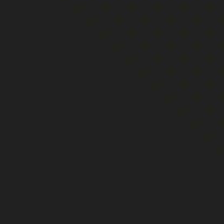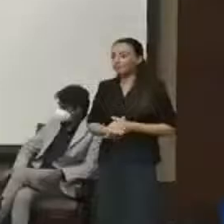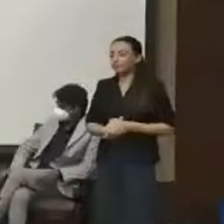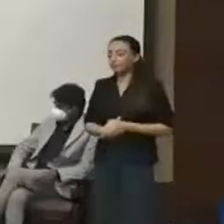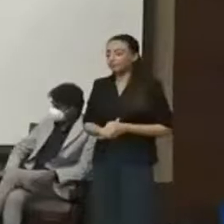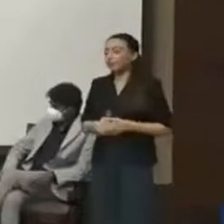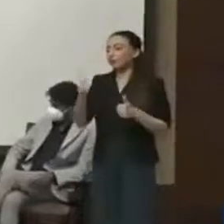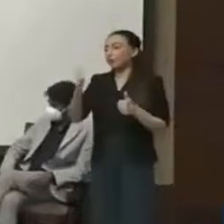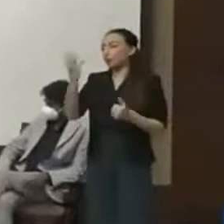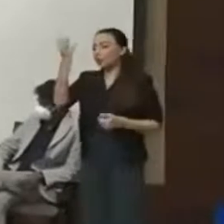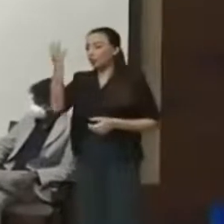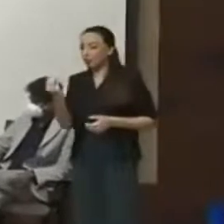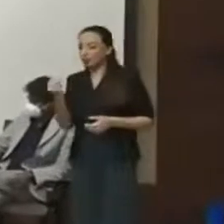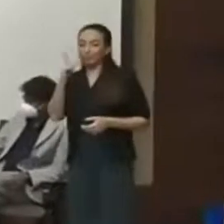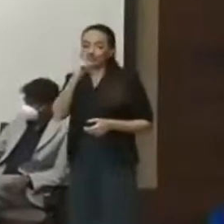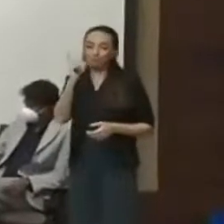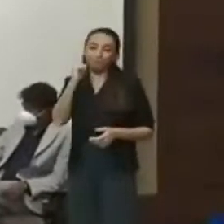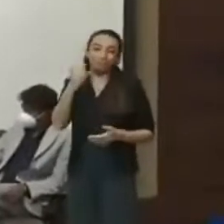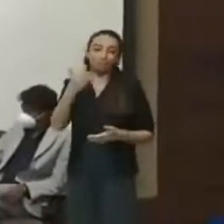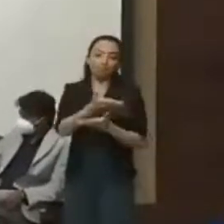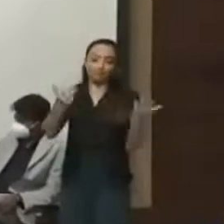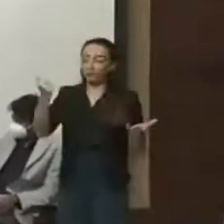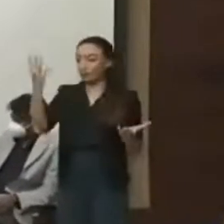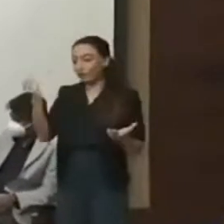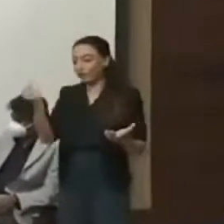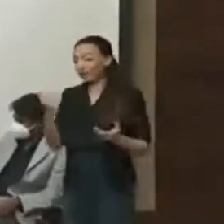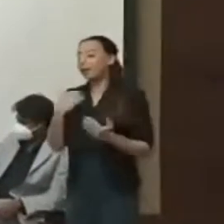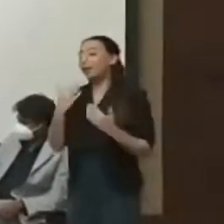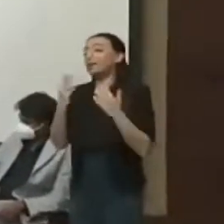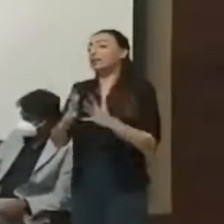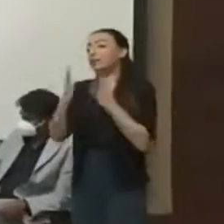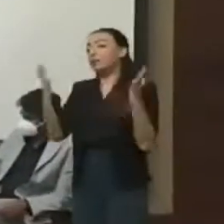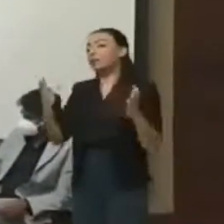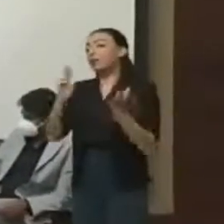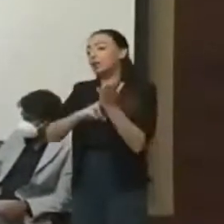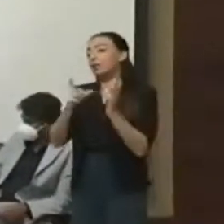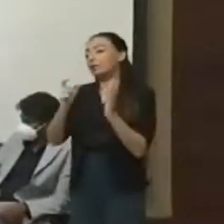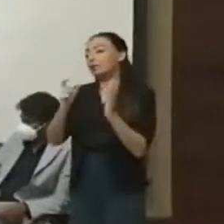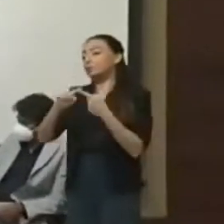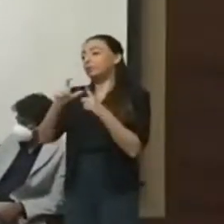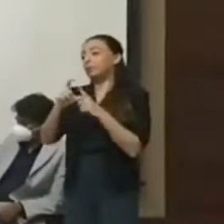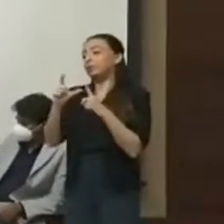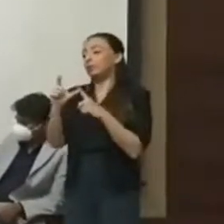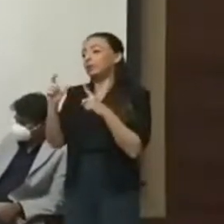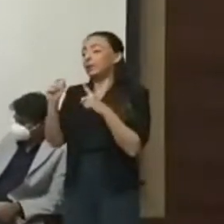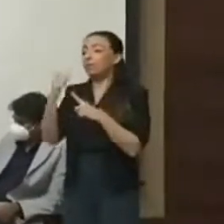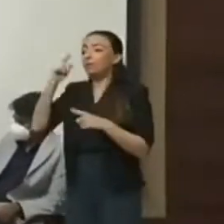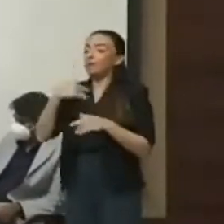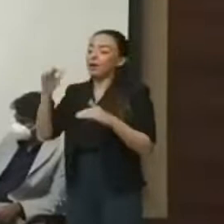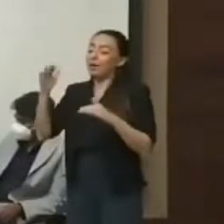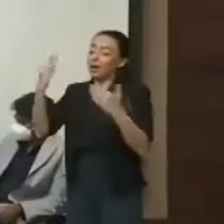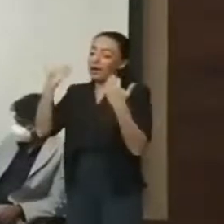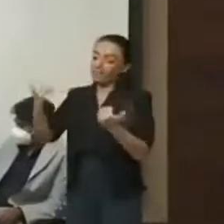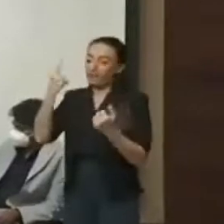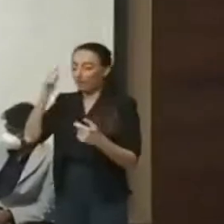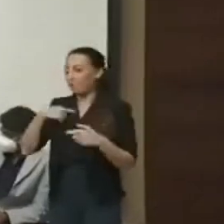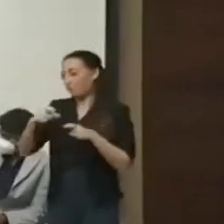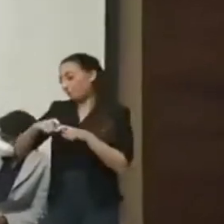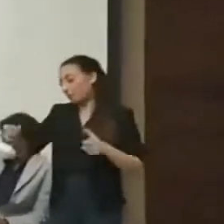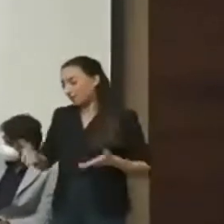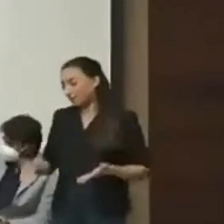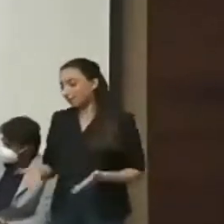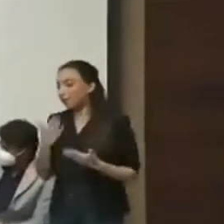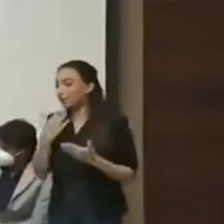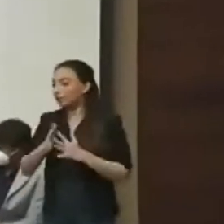So good evening, ladies and gentlemen. Thank you very much, NCP-EDP, for inviting me onto the panel